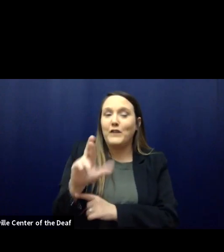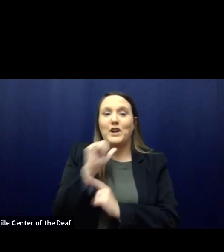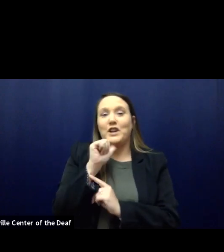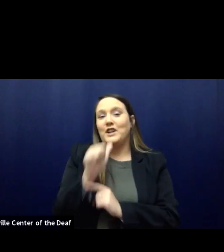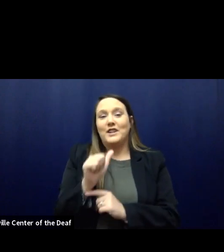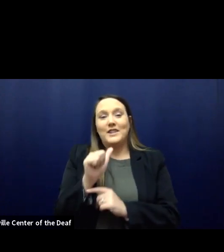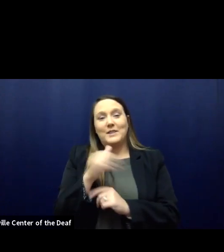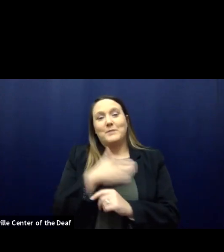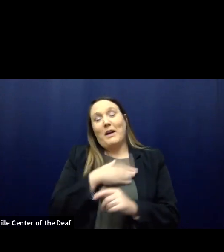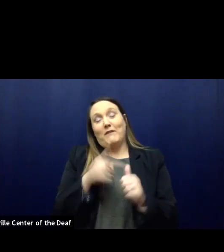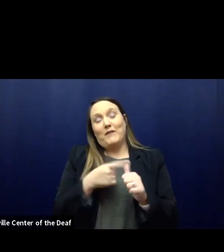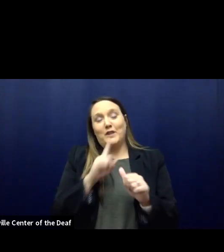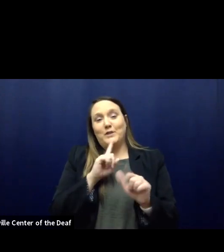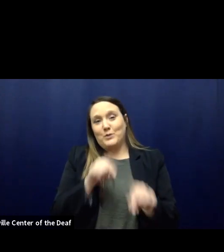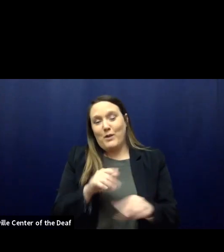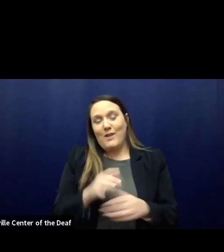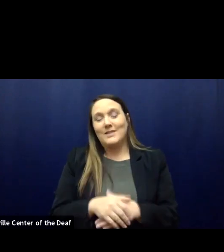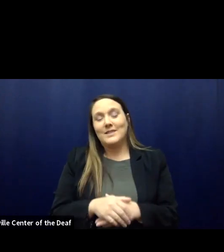response to that.